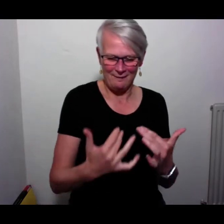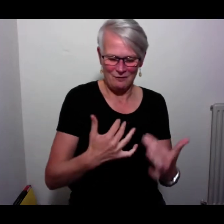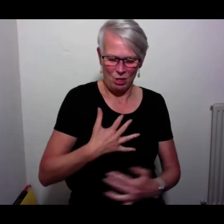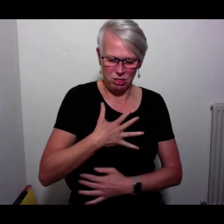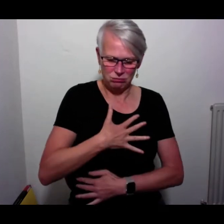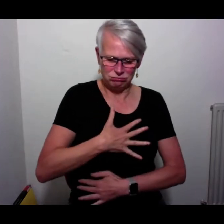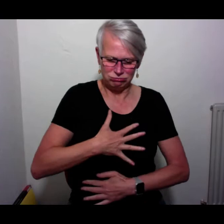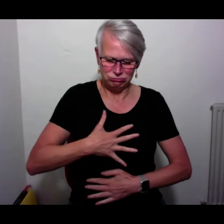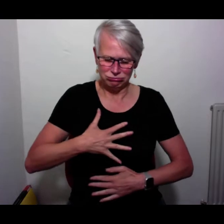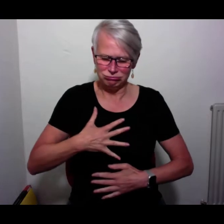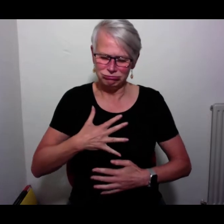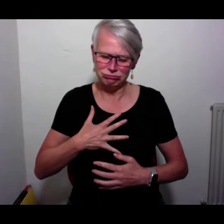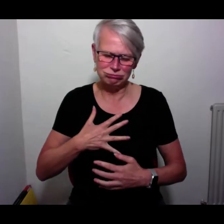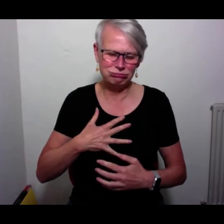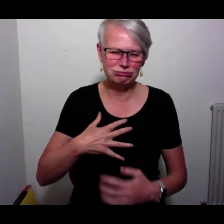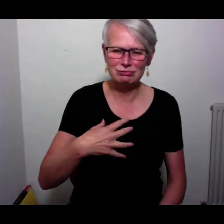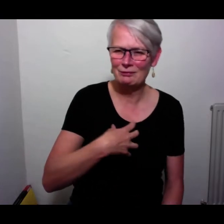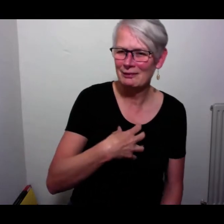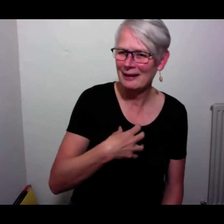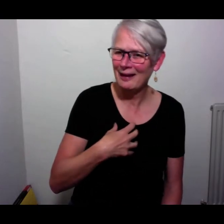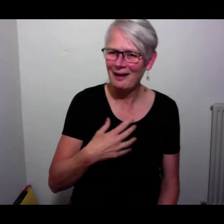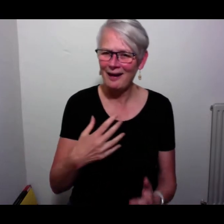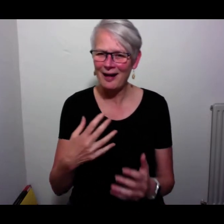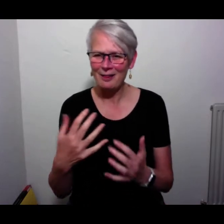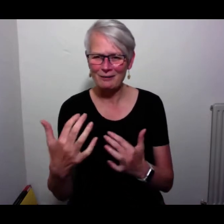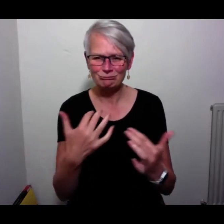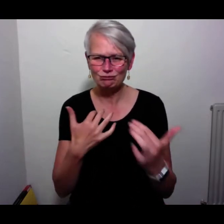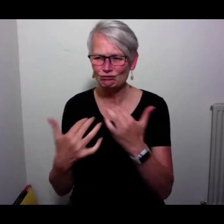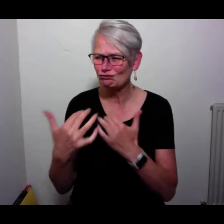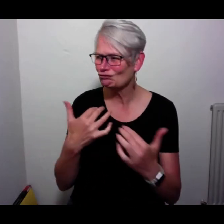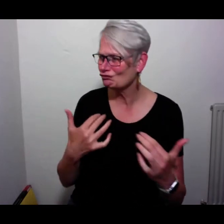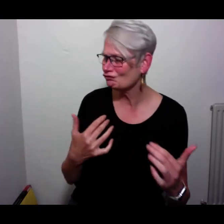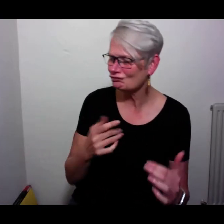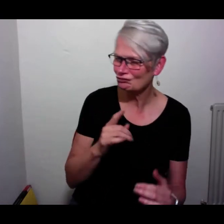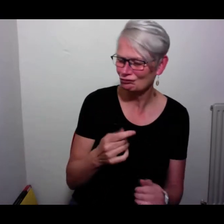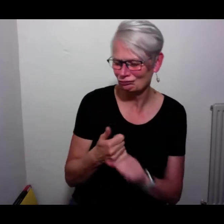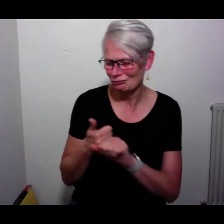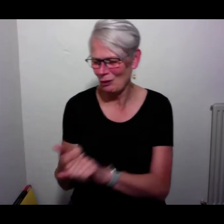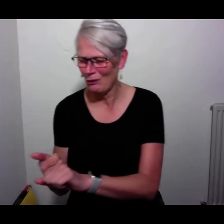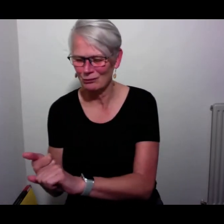the waves of virus and fear that come towards us.